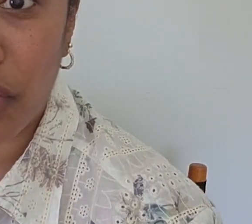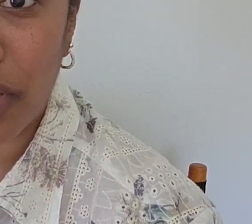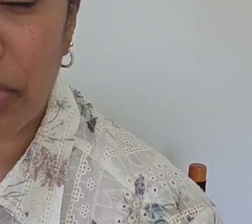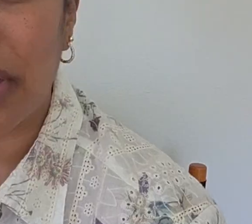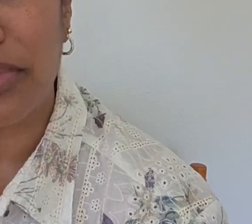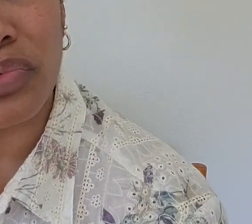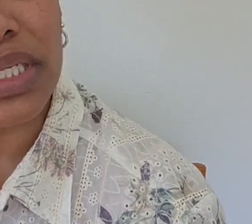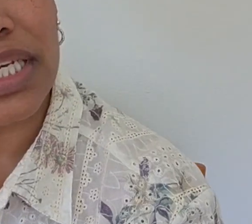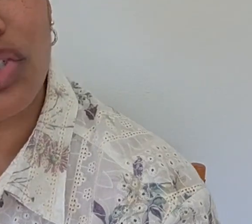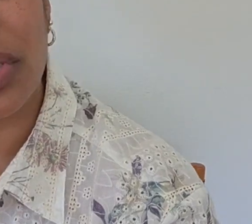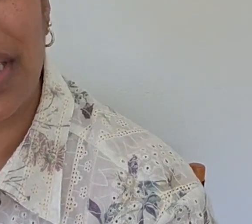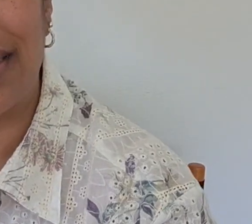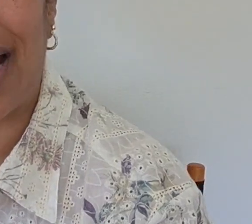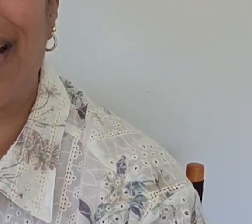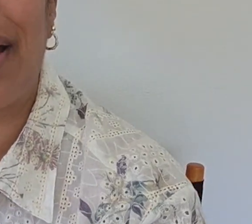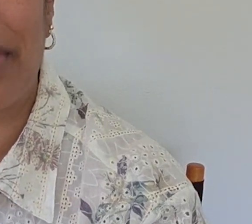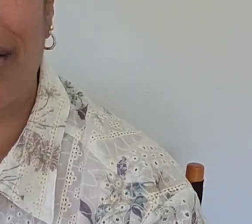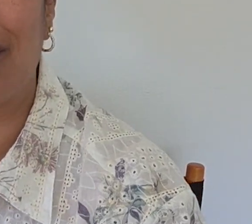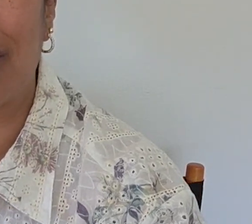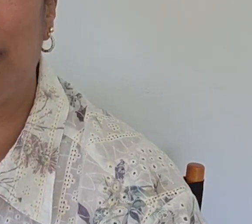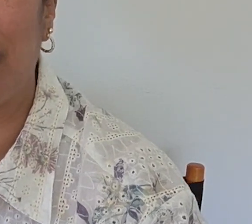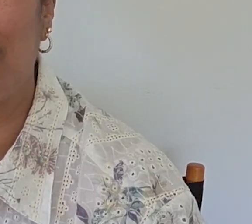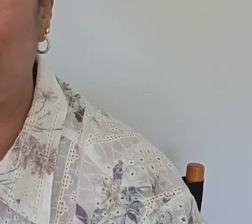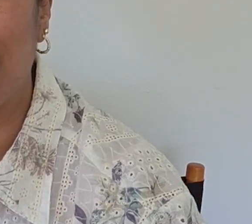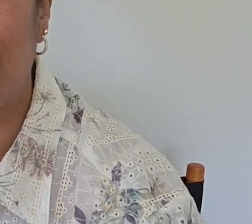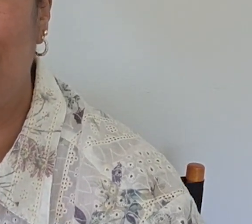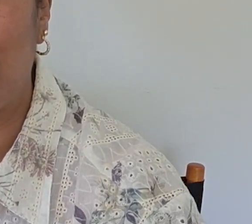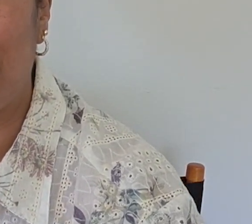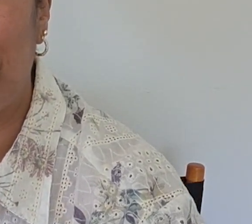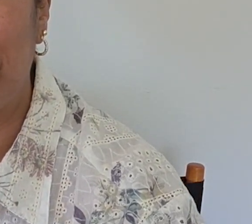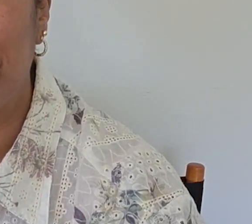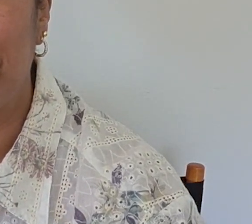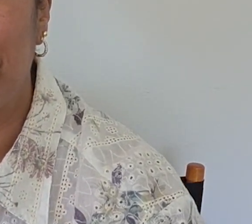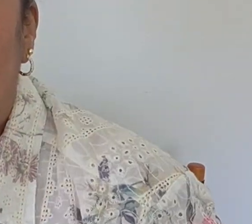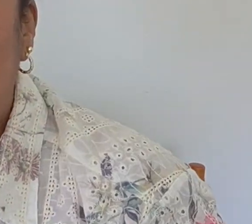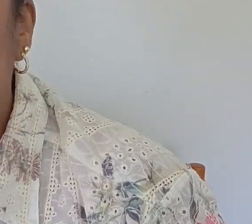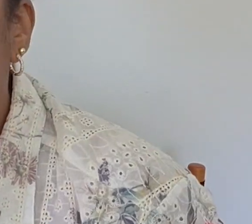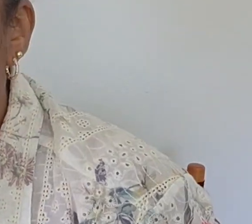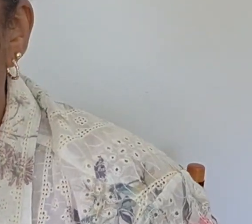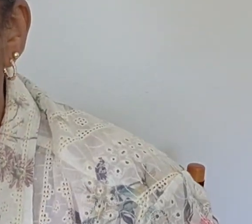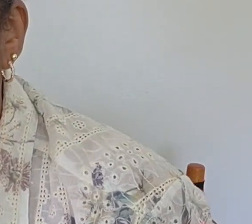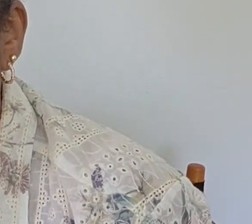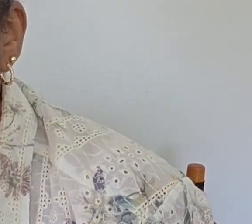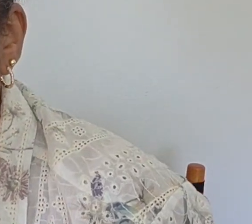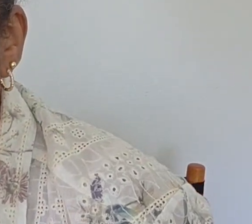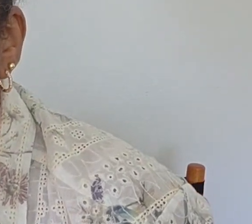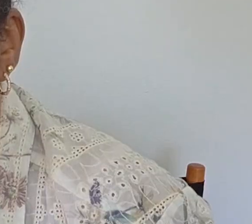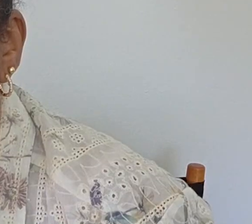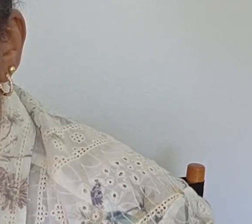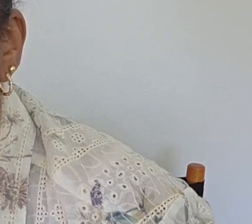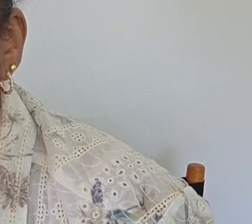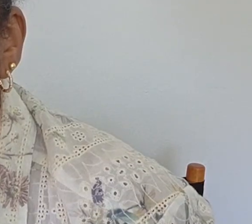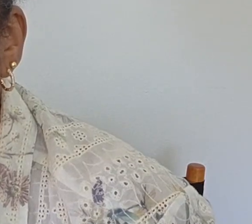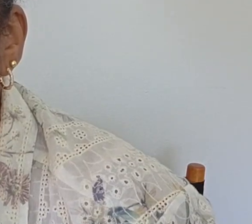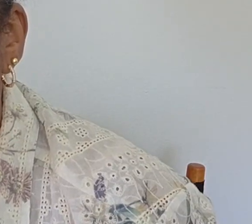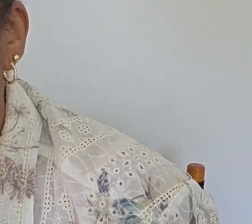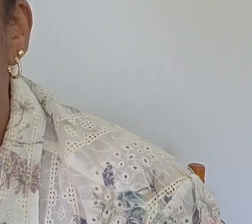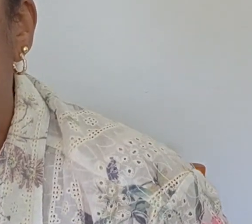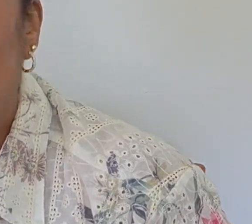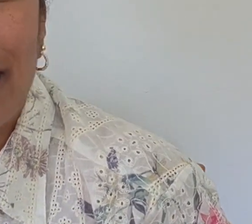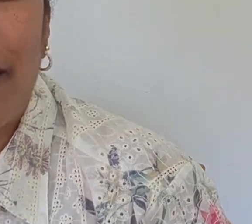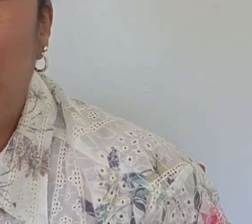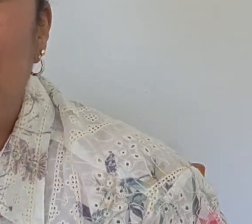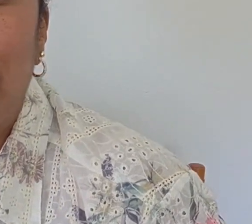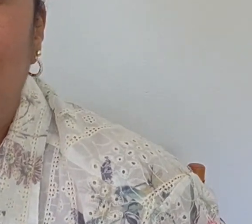fought for becomes a really interesting dynamic to experience on stage with them. I feel like Branden Jacobs-Jenkins wanted us to experience a